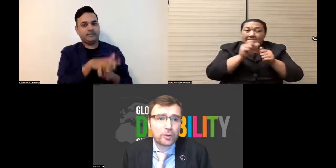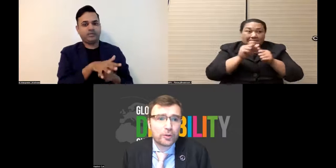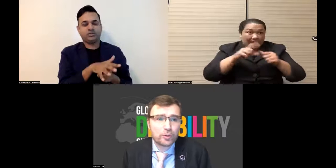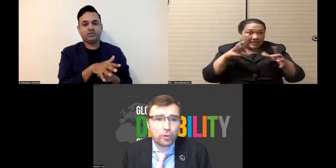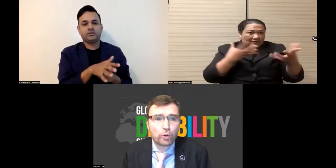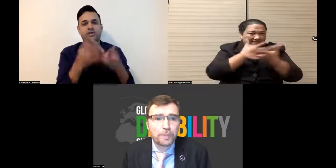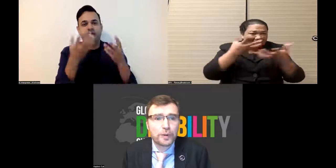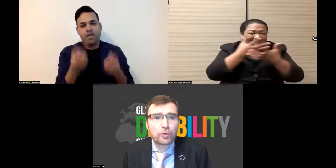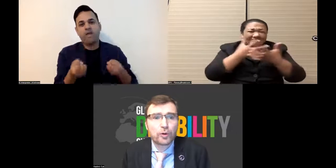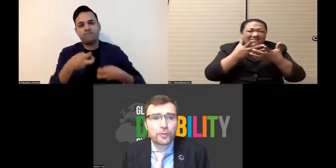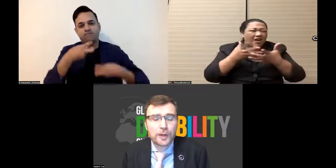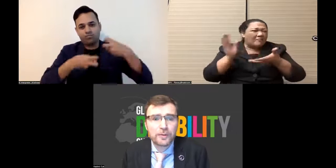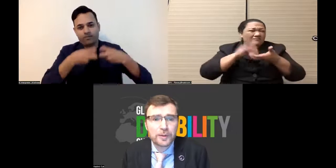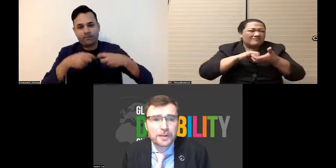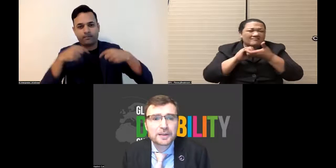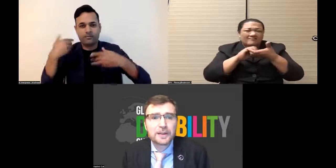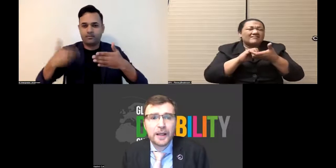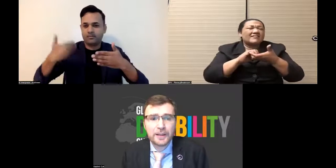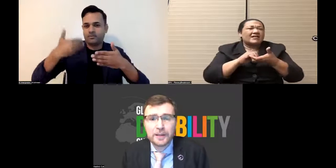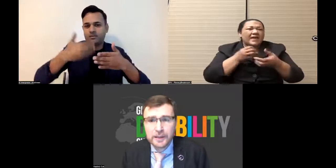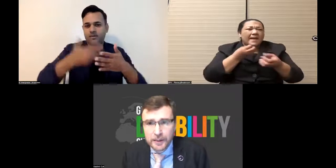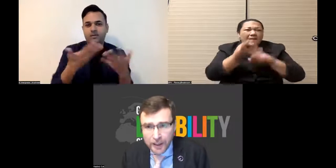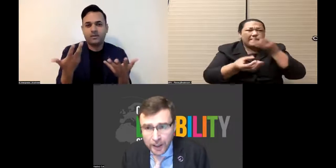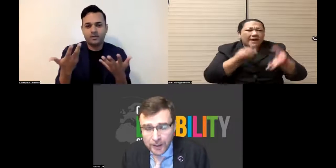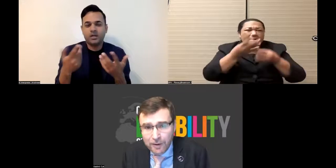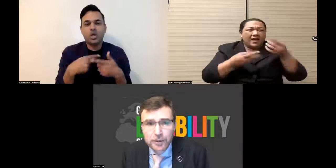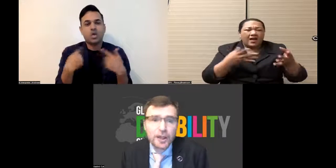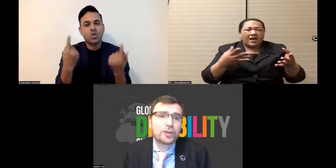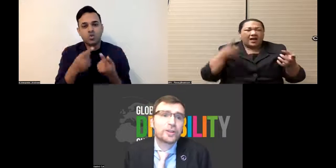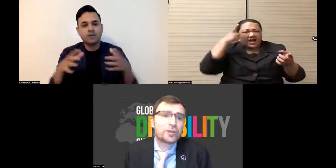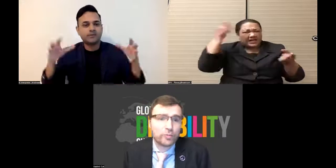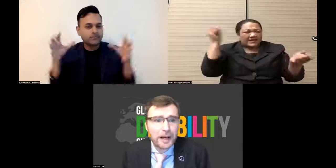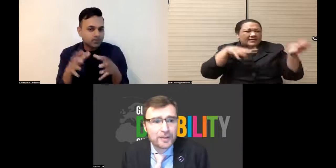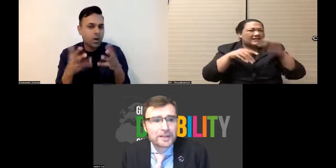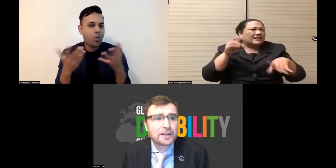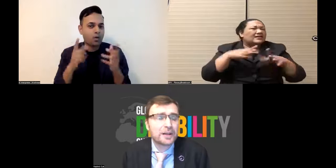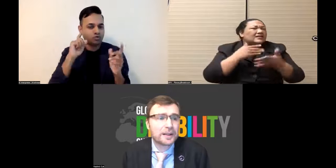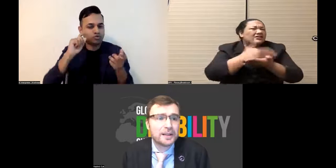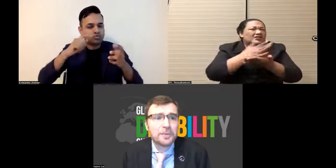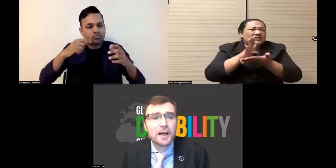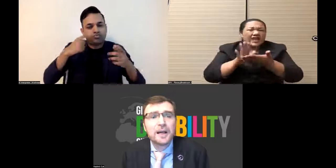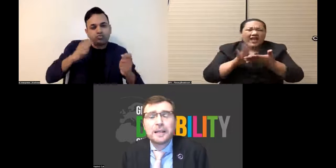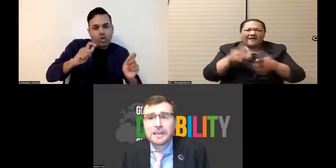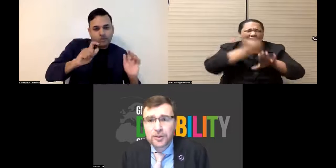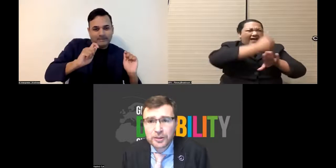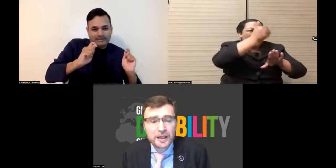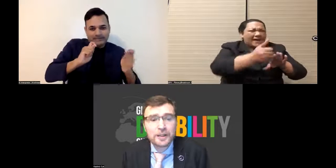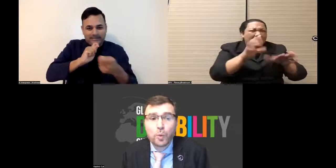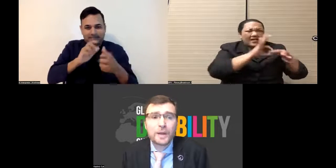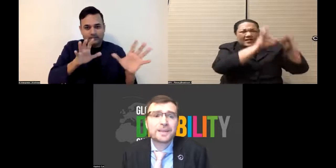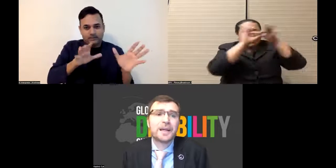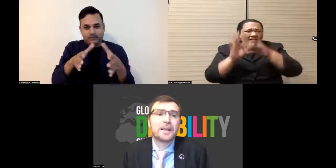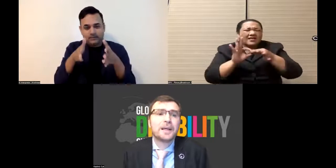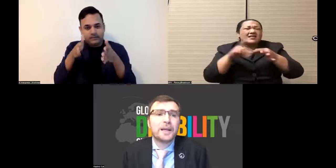priority topic of governments and government agencies, of private sector, academia, civil